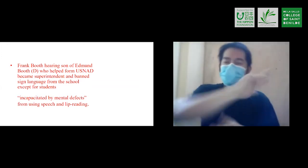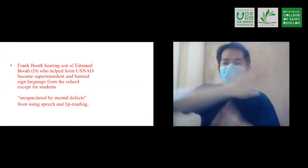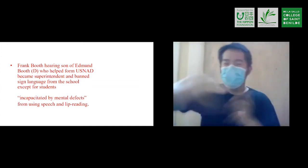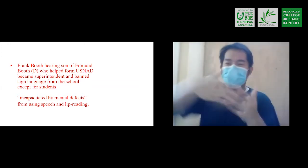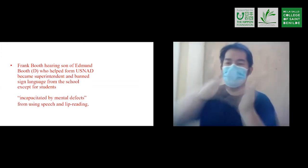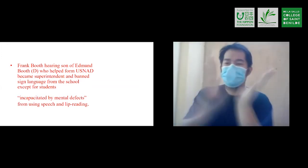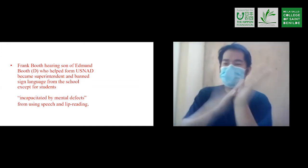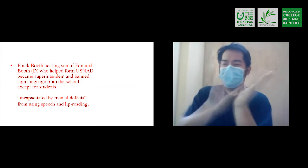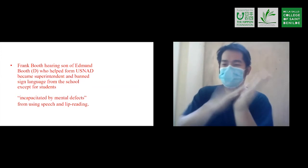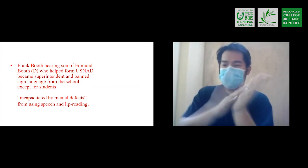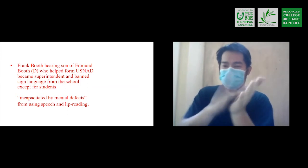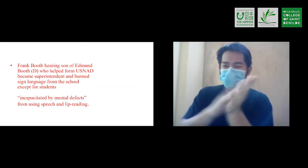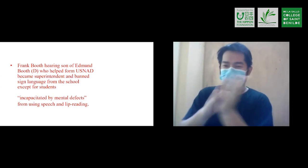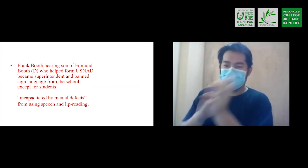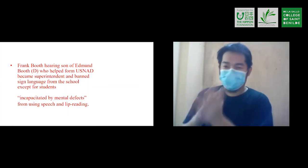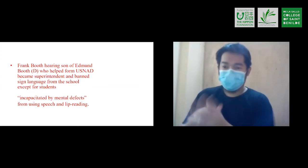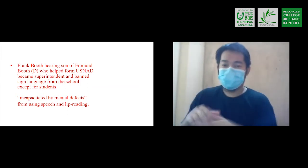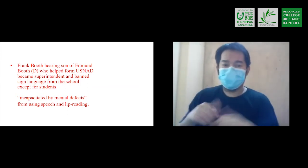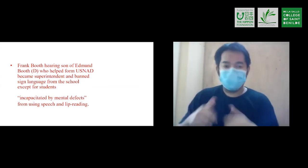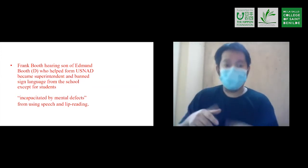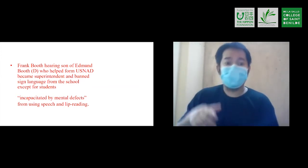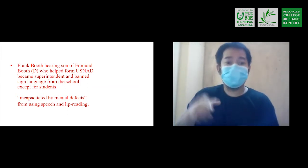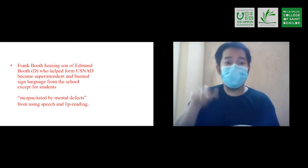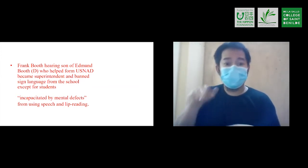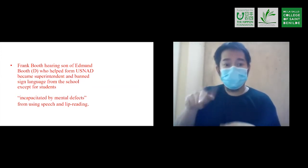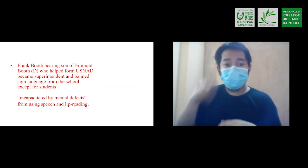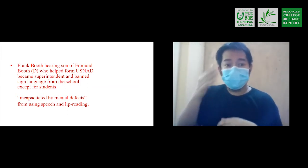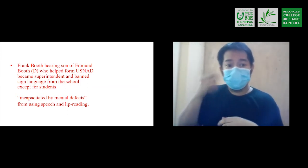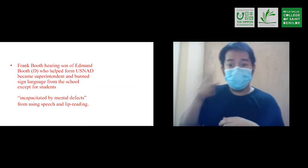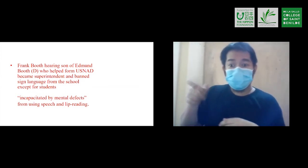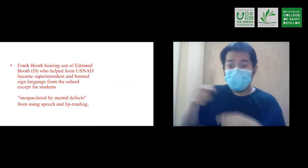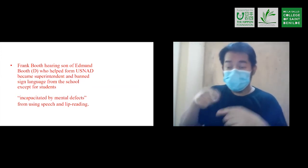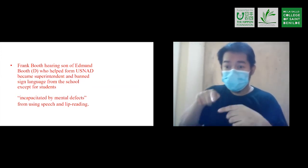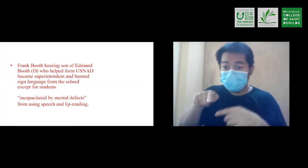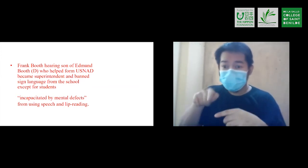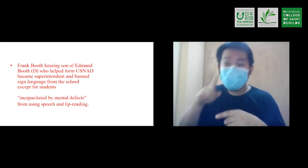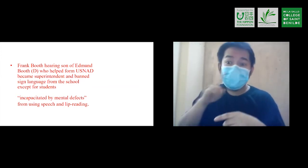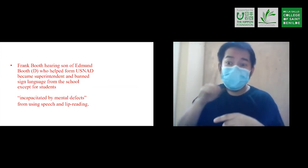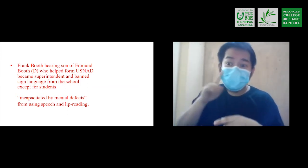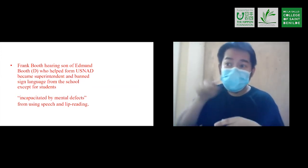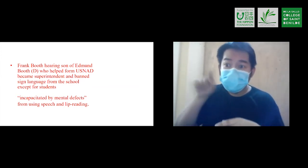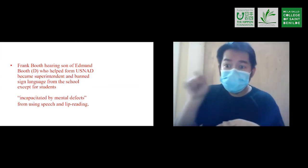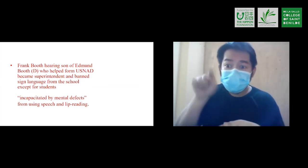to promote oralism all over the country.